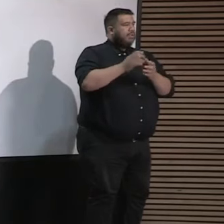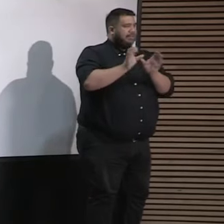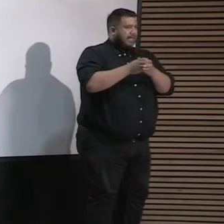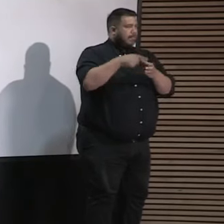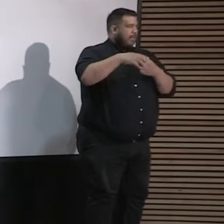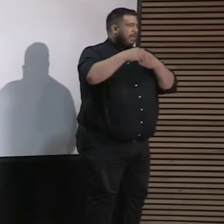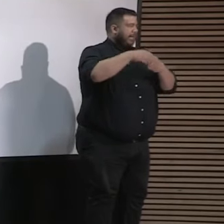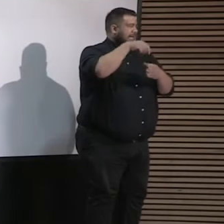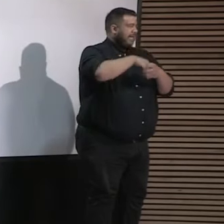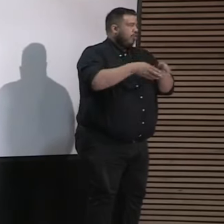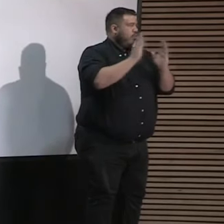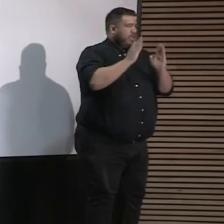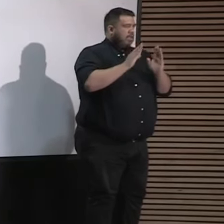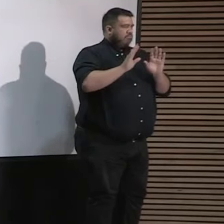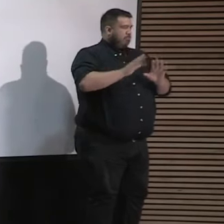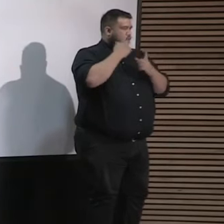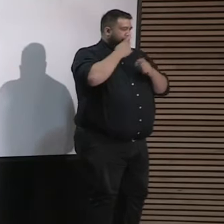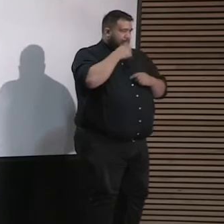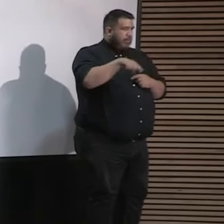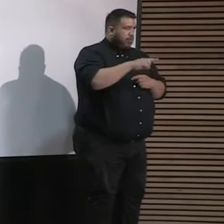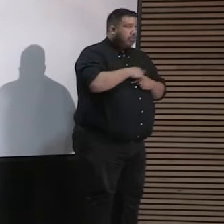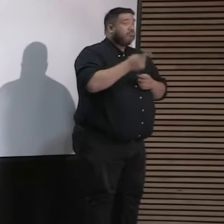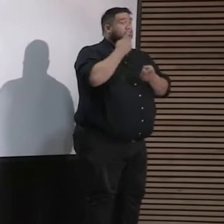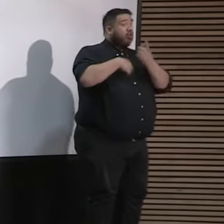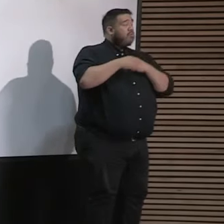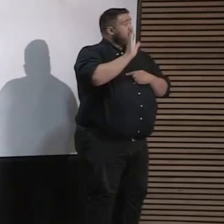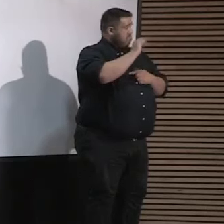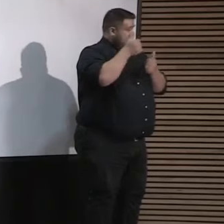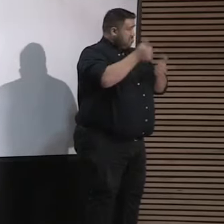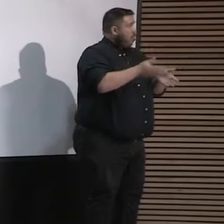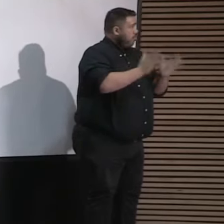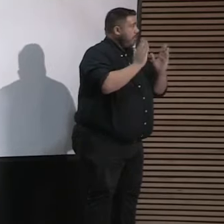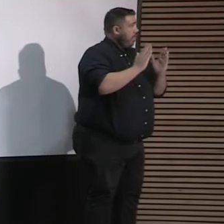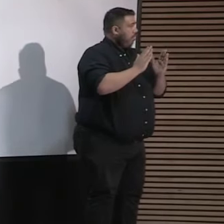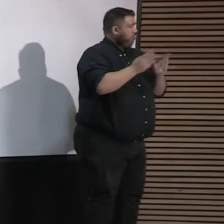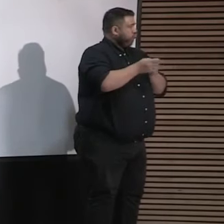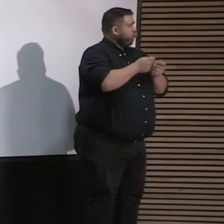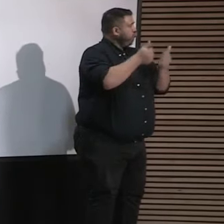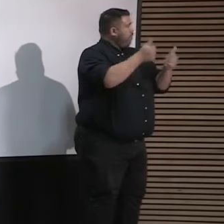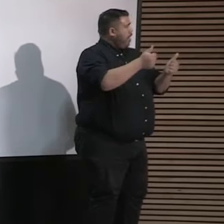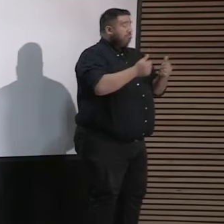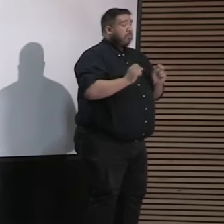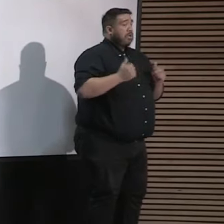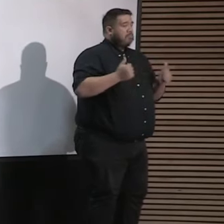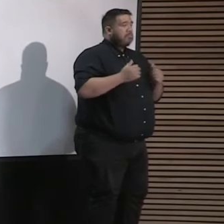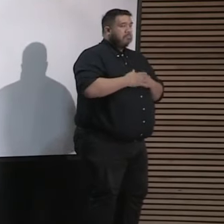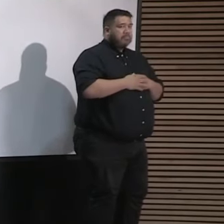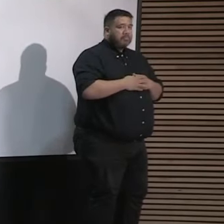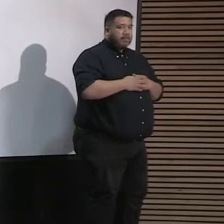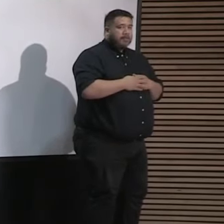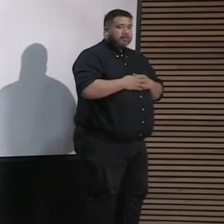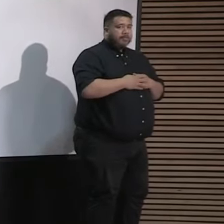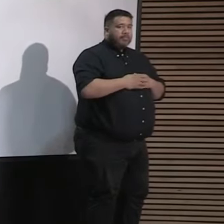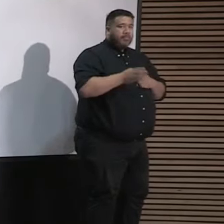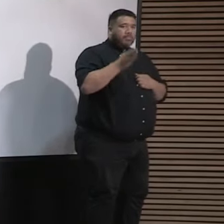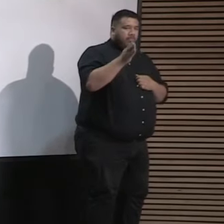the reports that we have been receiving is that this is a very well-run facility. But I'll ask you, Commodore Webb, just to give a bit more up. From one other